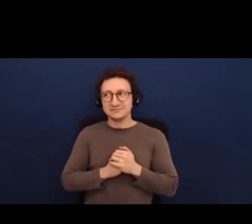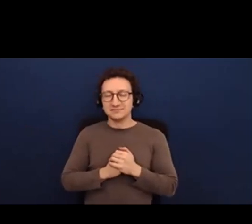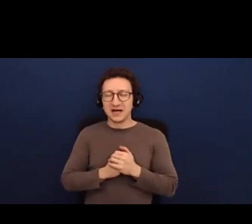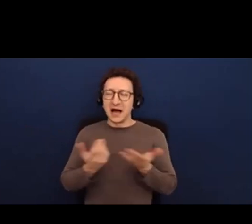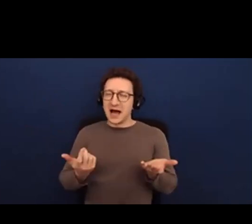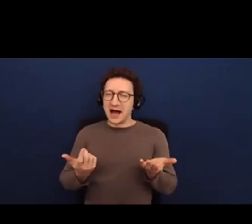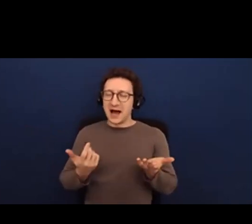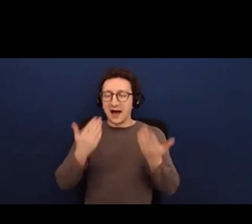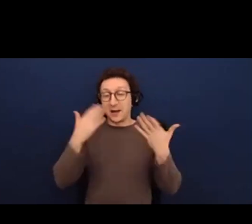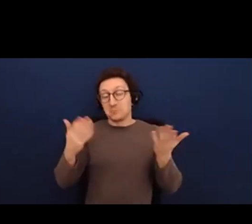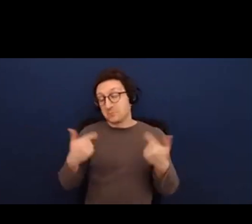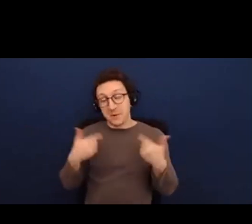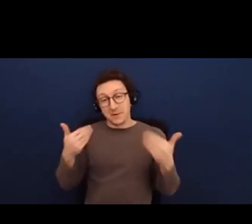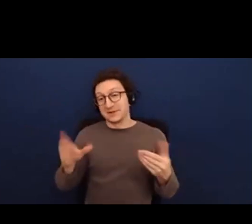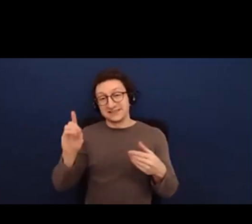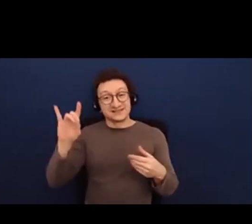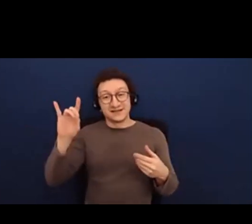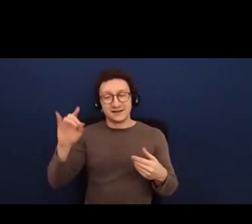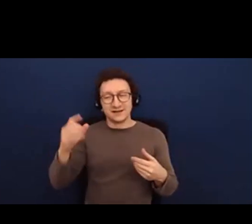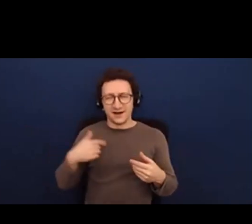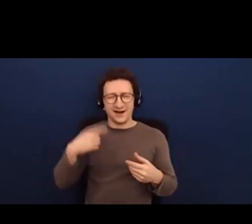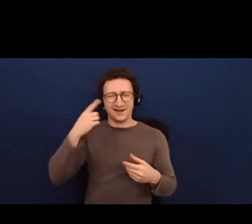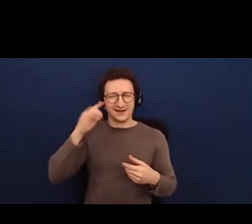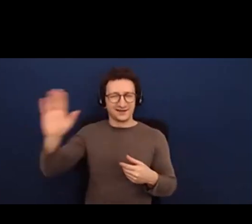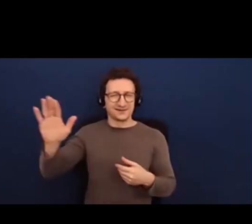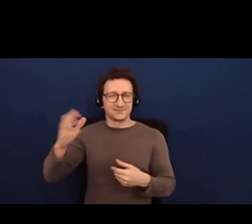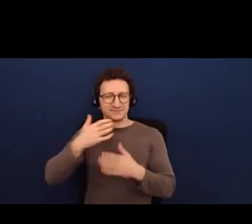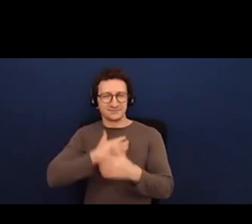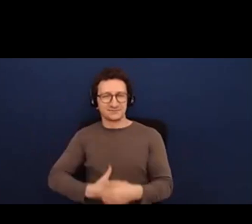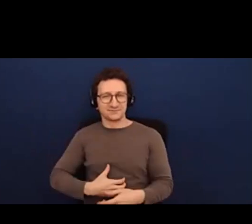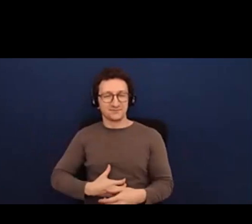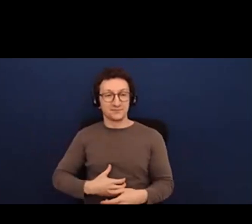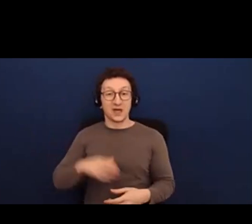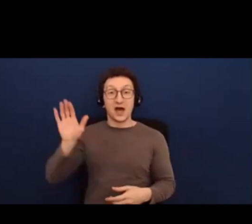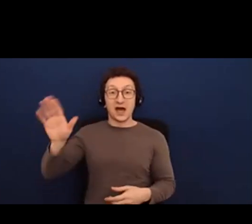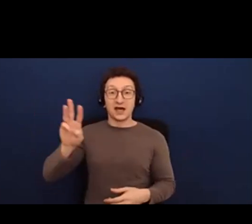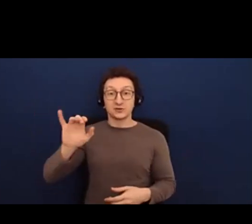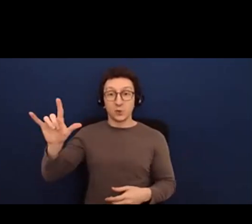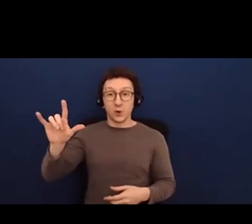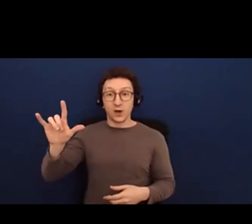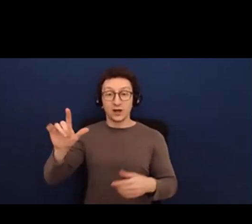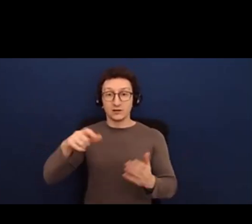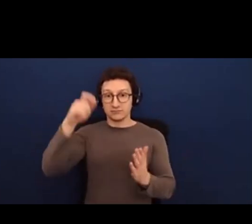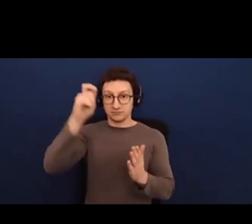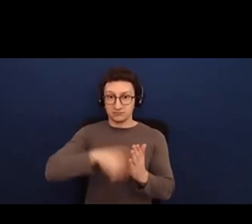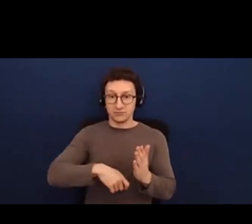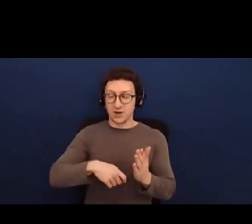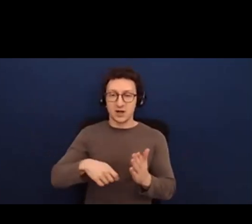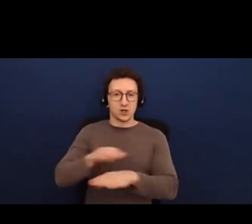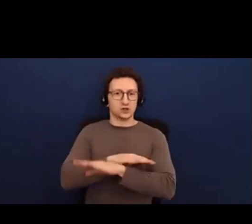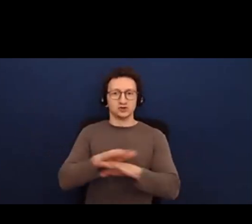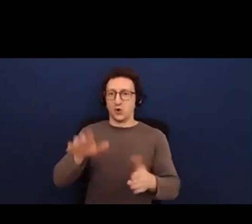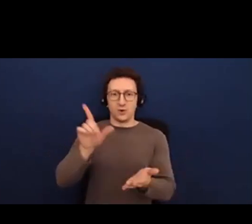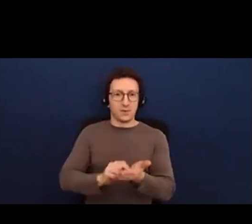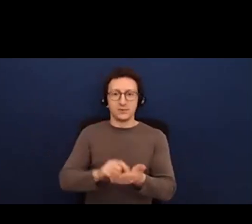that. Because in his will, he said it may not be published until 5 years after his death. So he expected